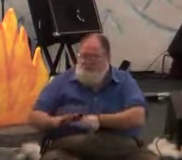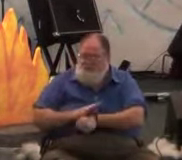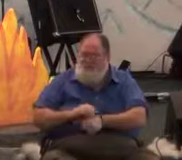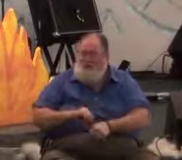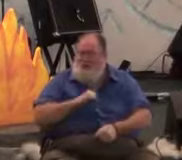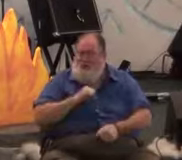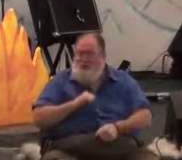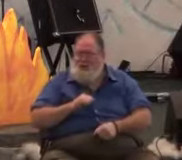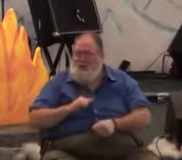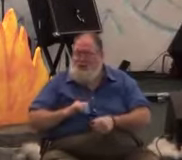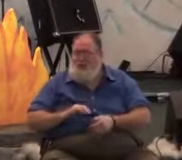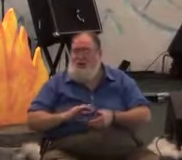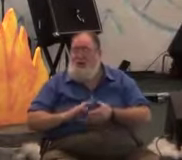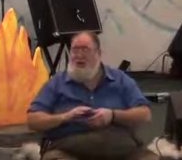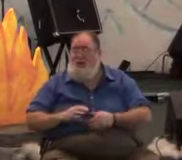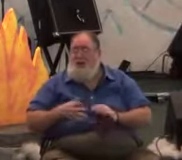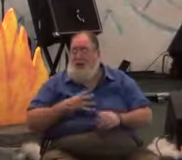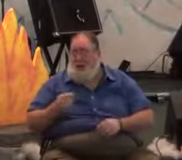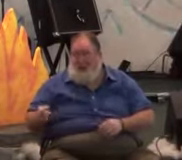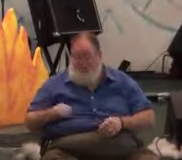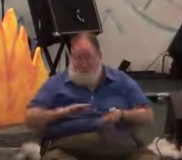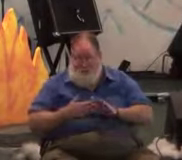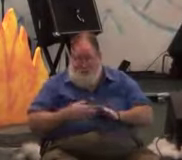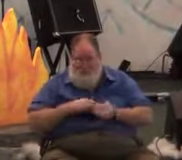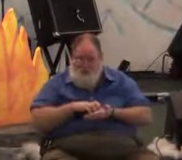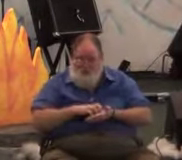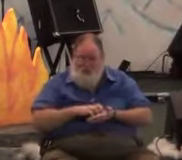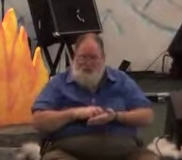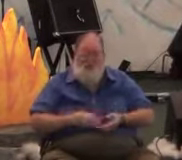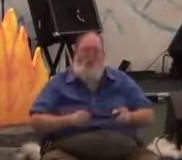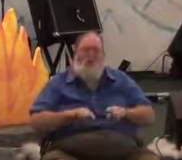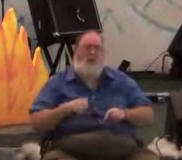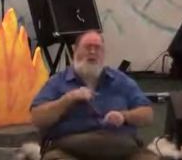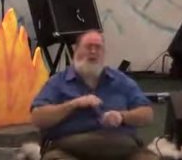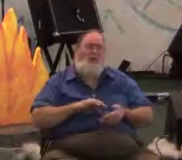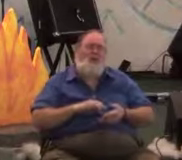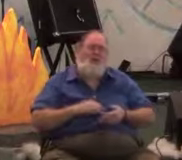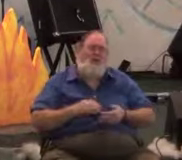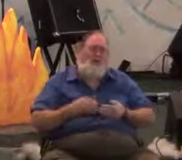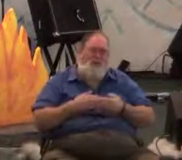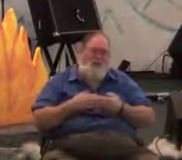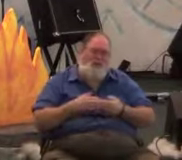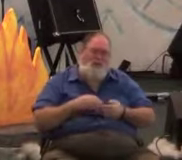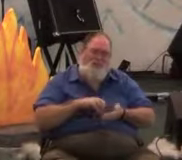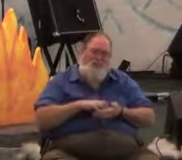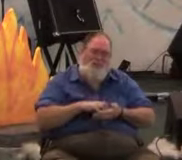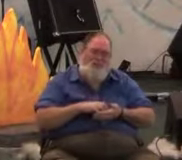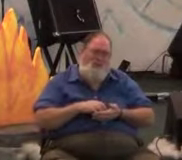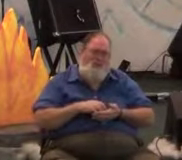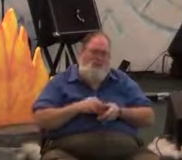to pay attention in our lives. When we get around weakness, when we get around people trying to destroy us and ruin